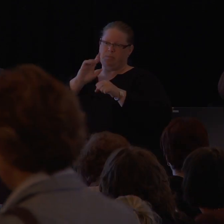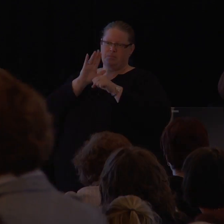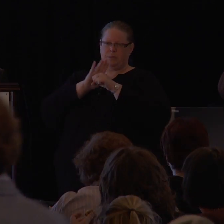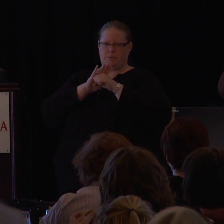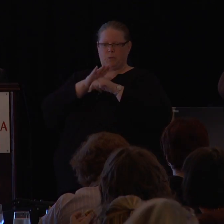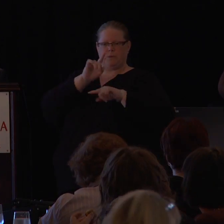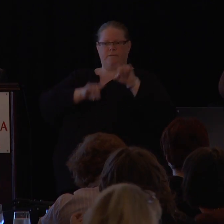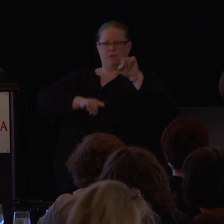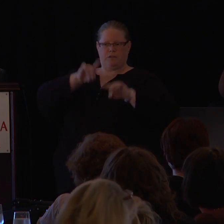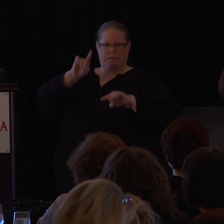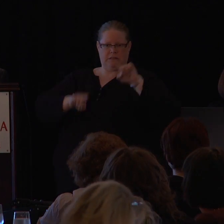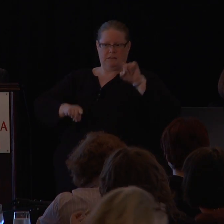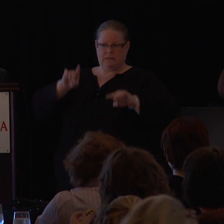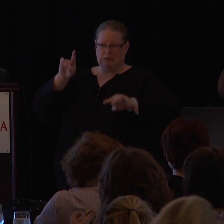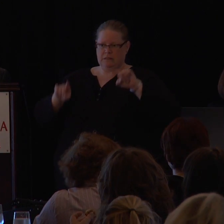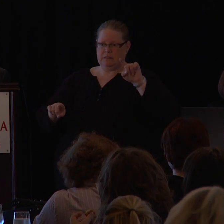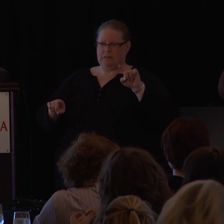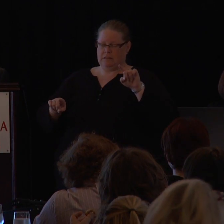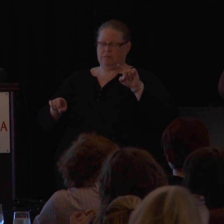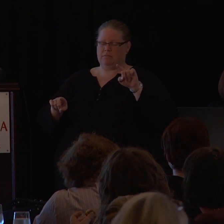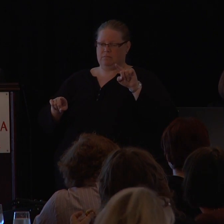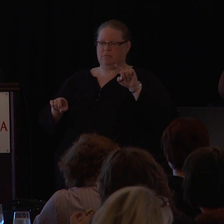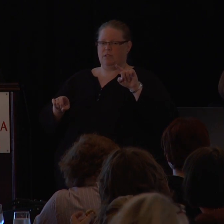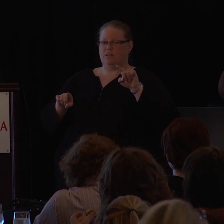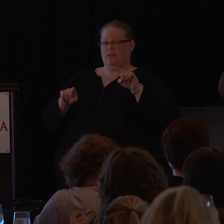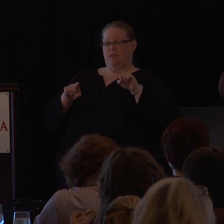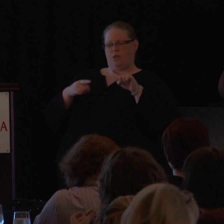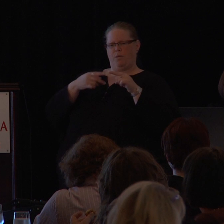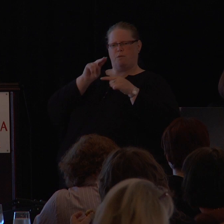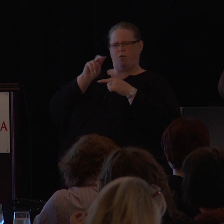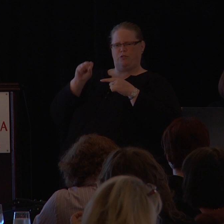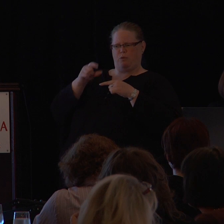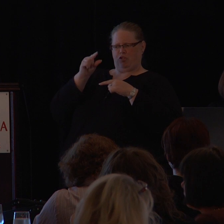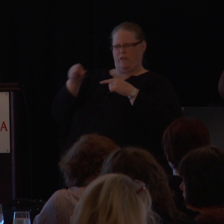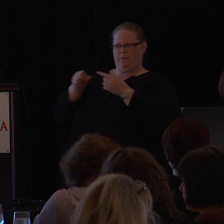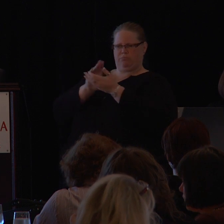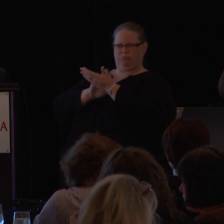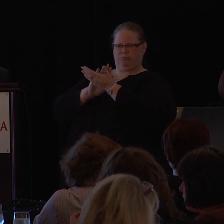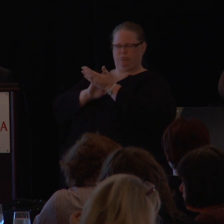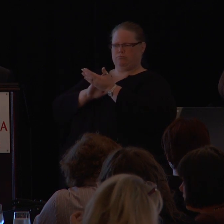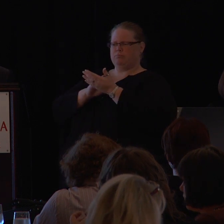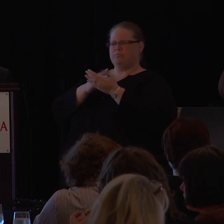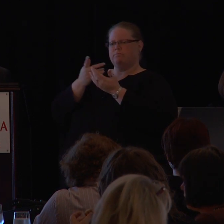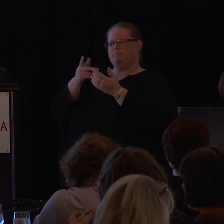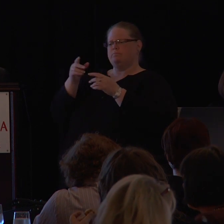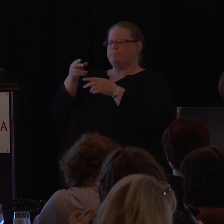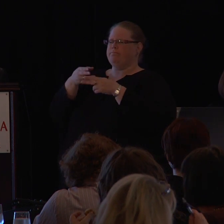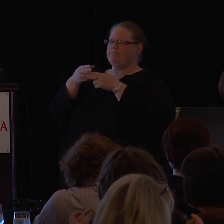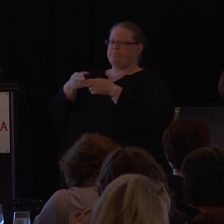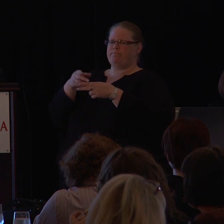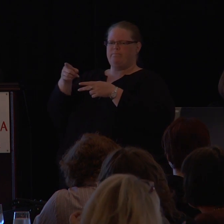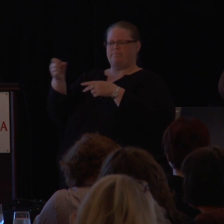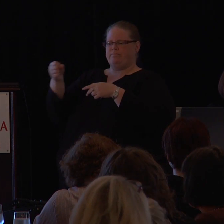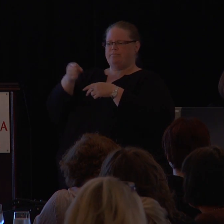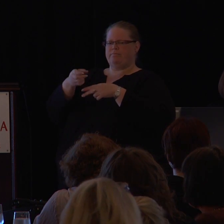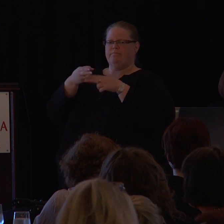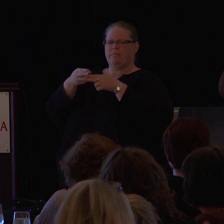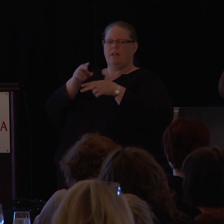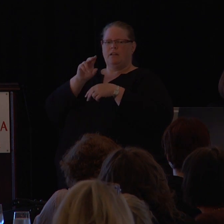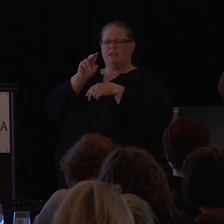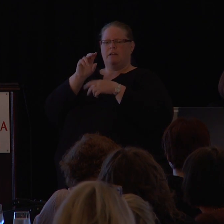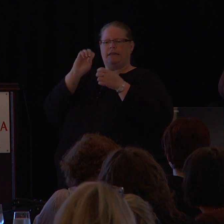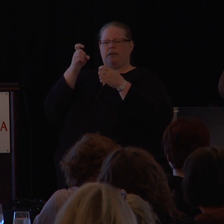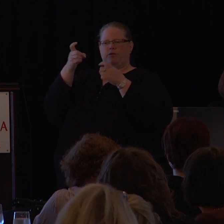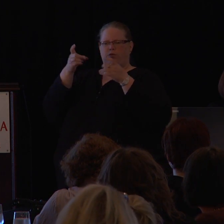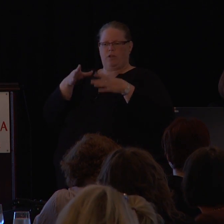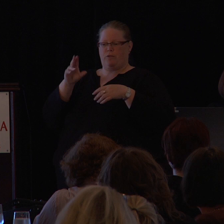to diversity initiatives, the Nova Scotia government appointed him Executive Director of the Nova Scotia Human